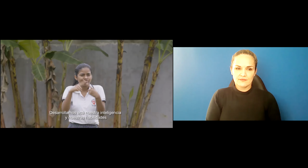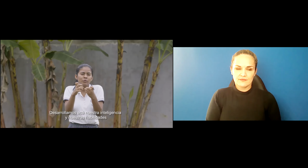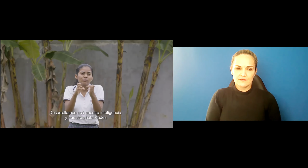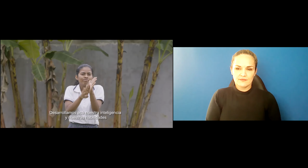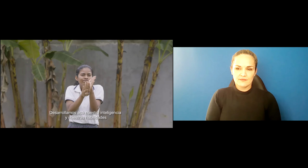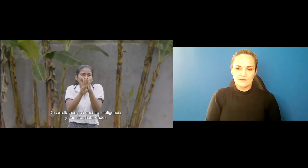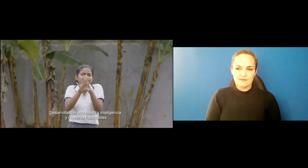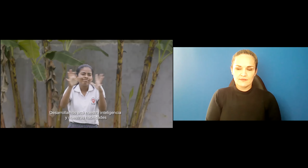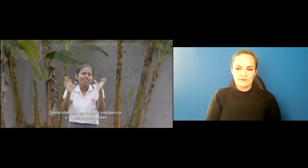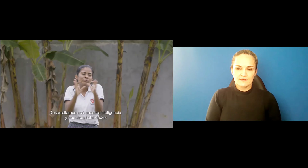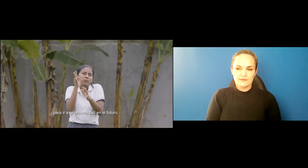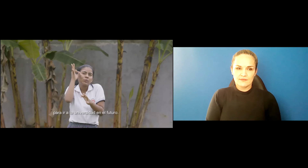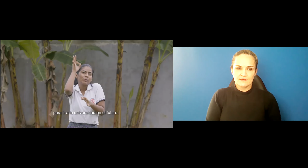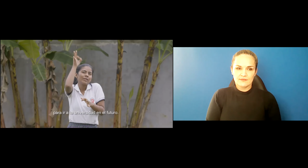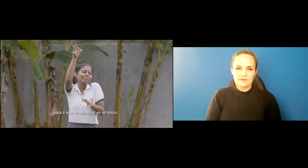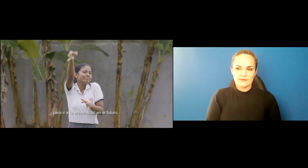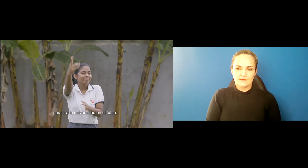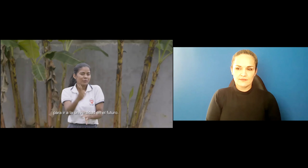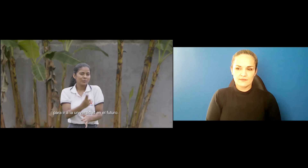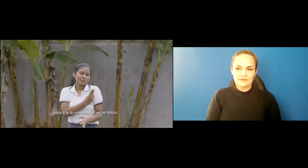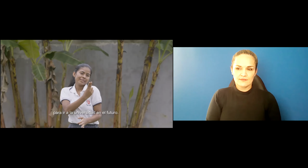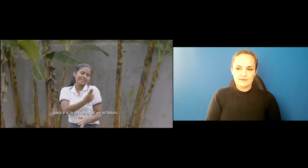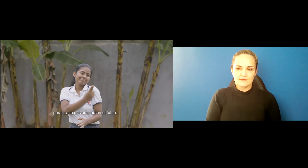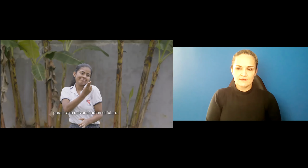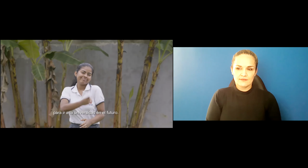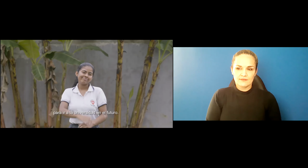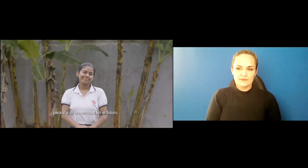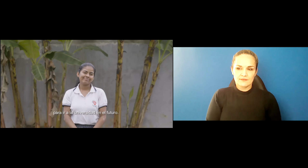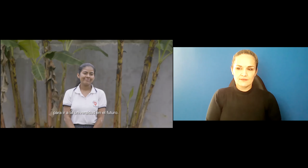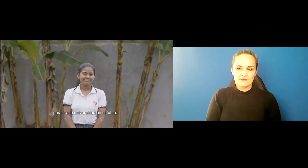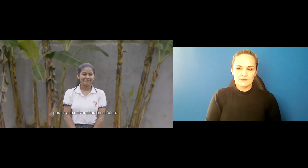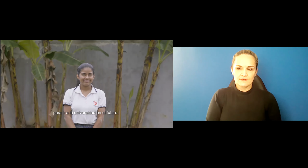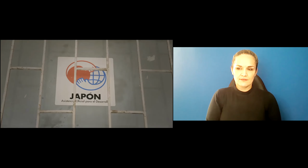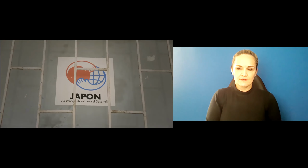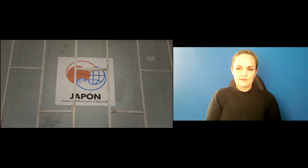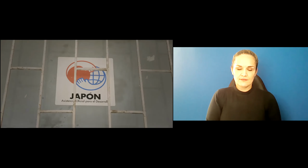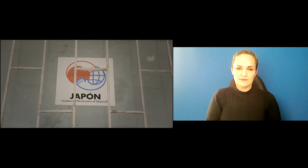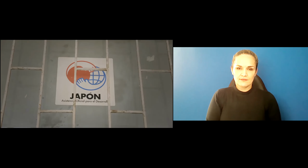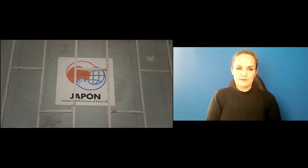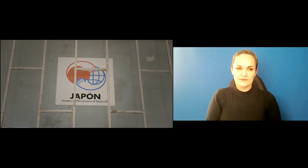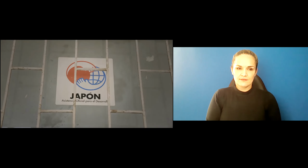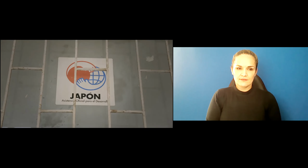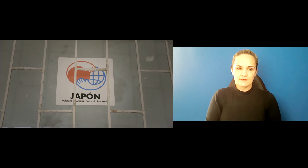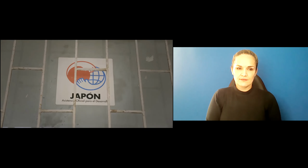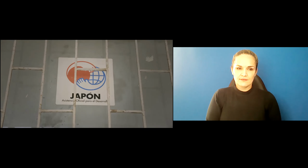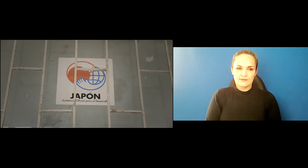develop our intelligence, our abilities. We can go to the university in the future.